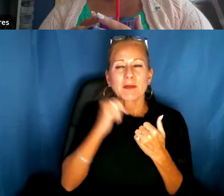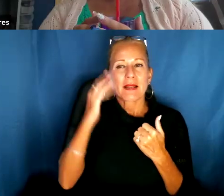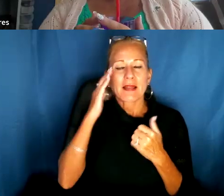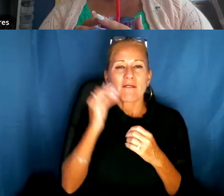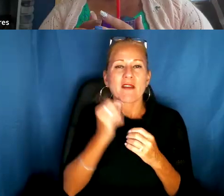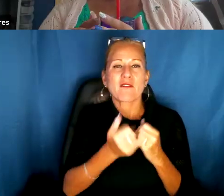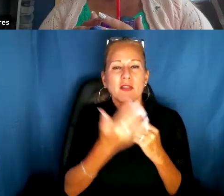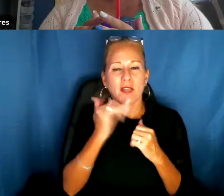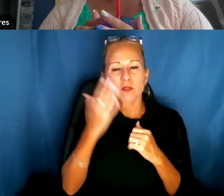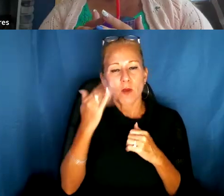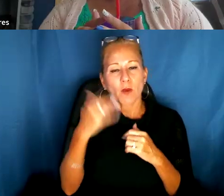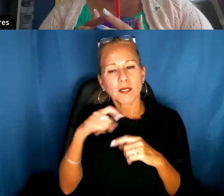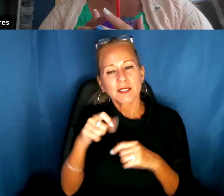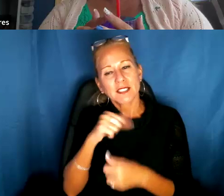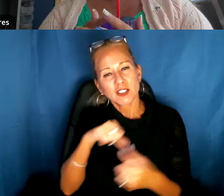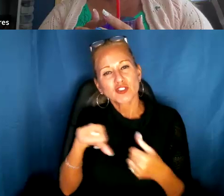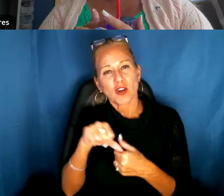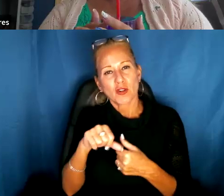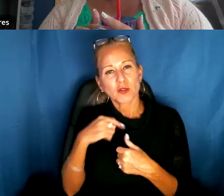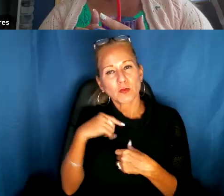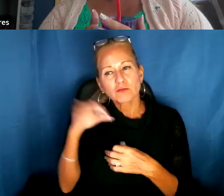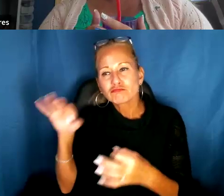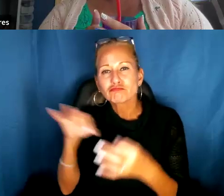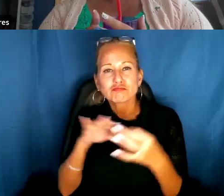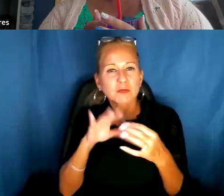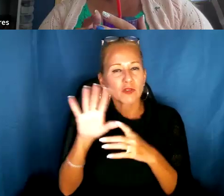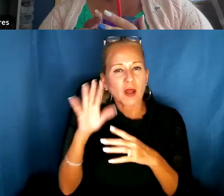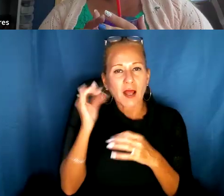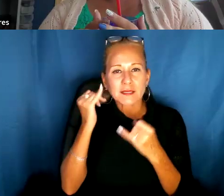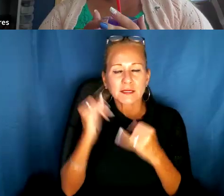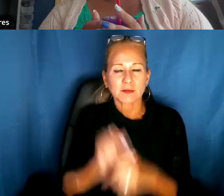things. That's why we need each other to bounce ideas off of.